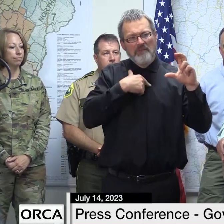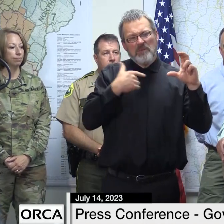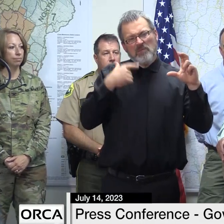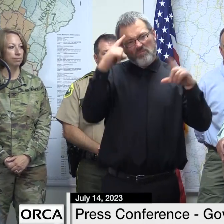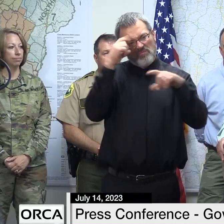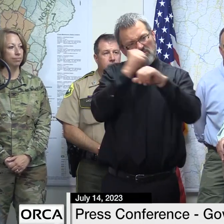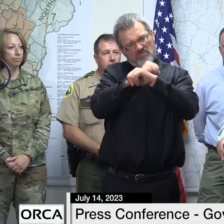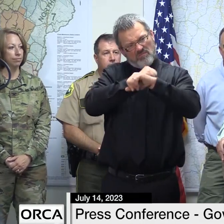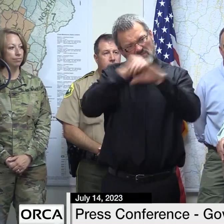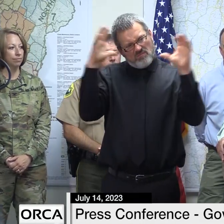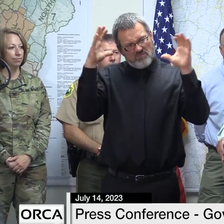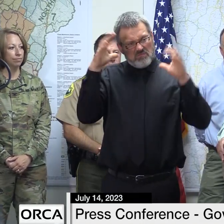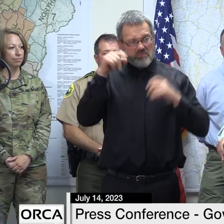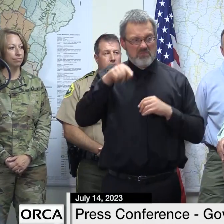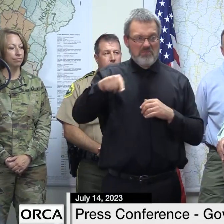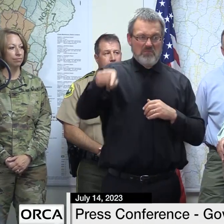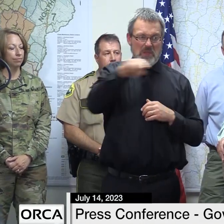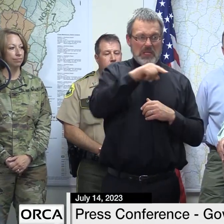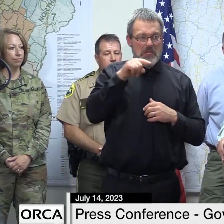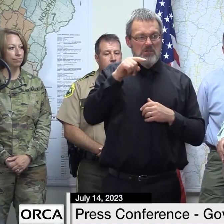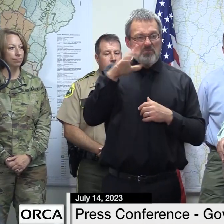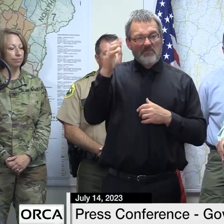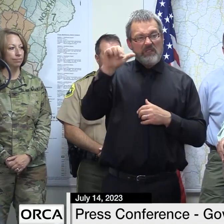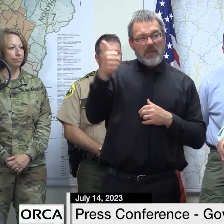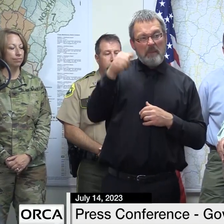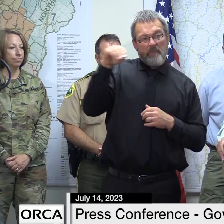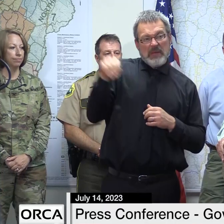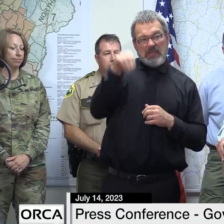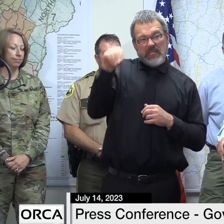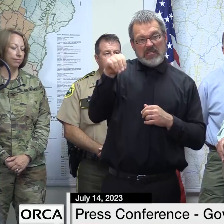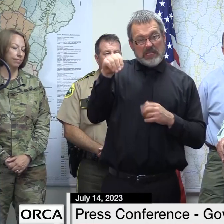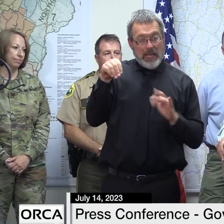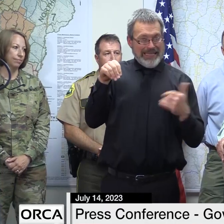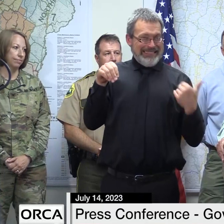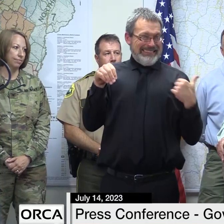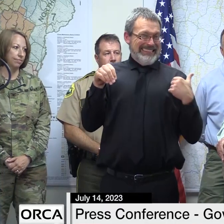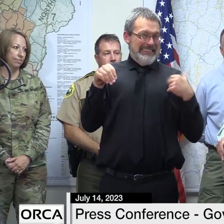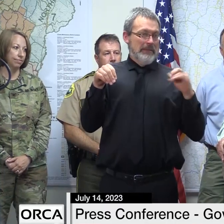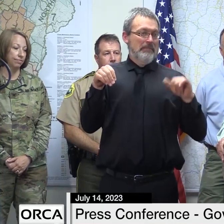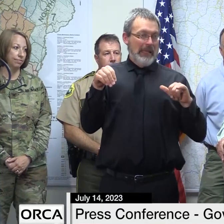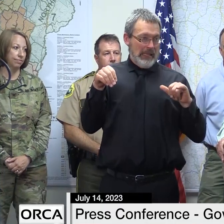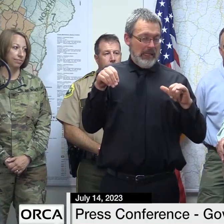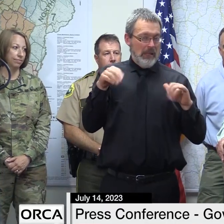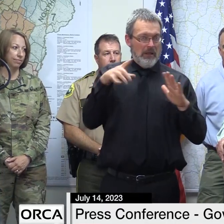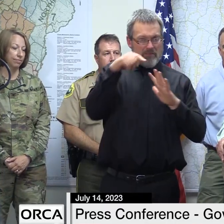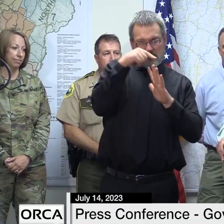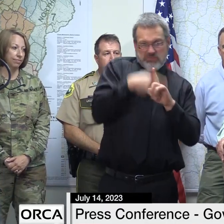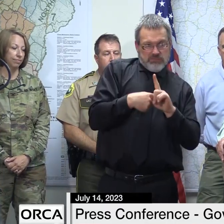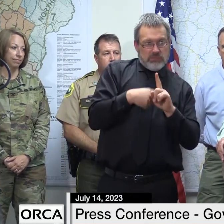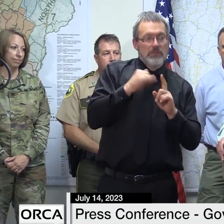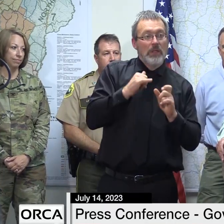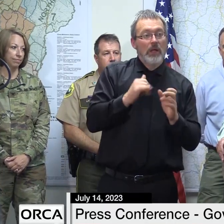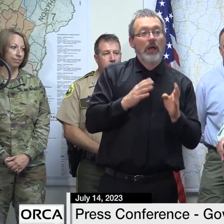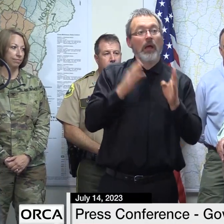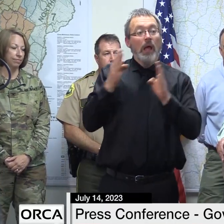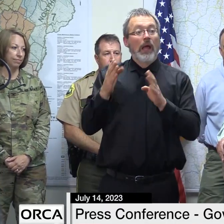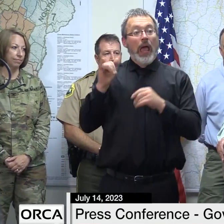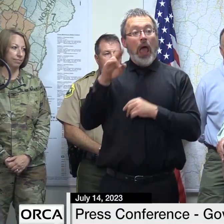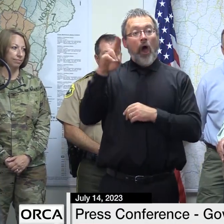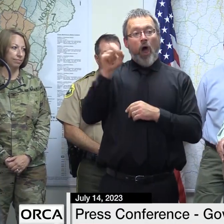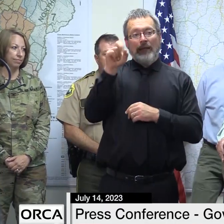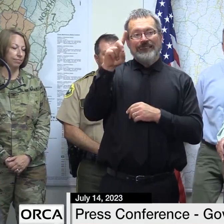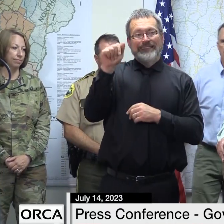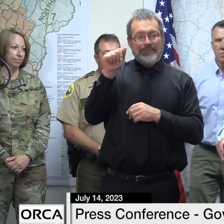growers was about $10 million during the May freeze. So we have heard from USDA. They do have